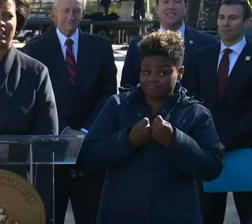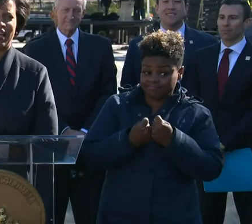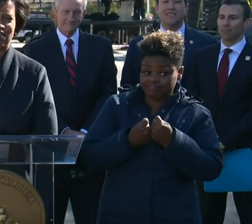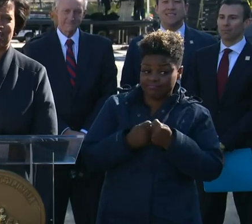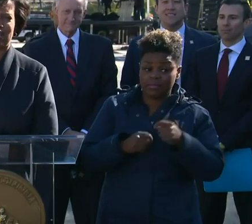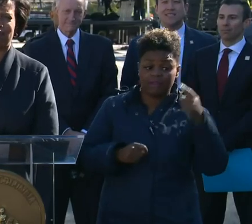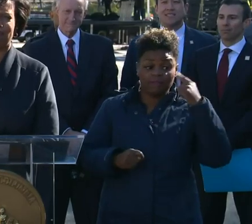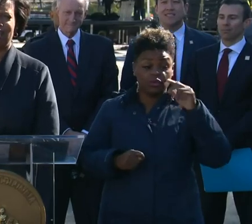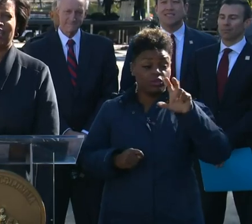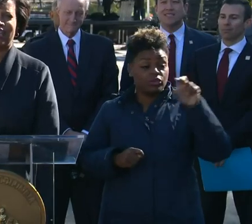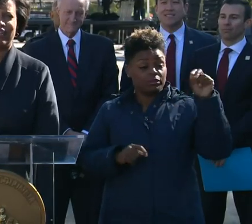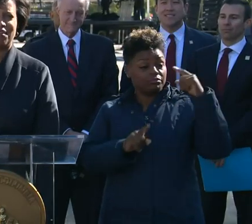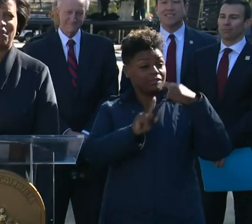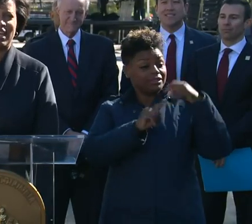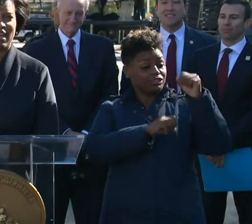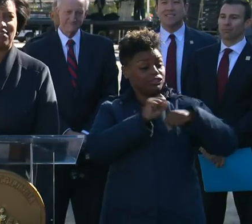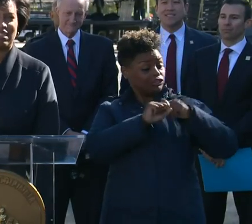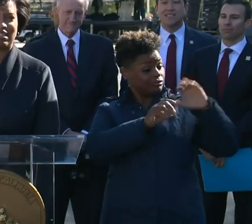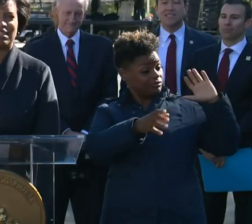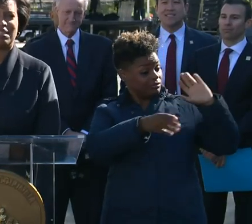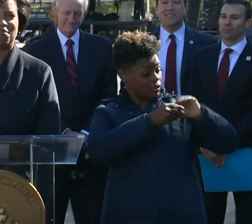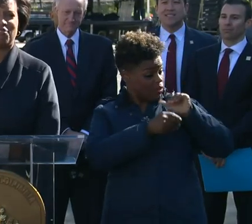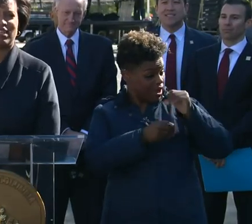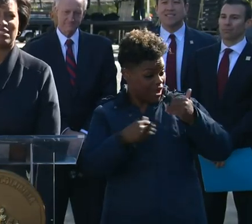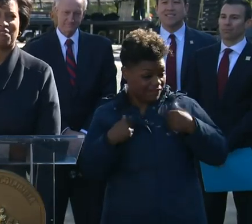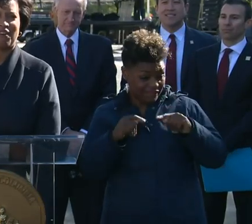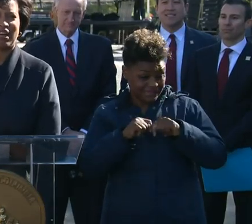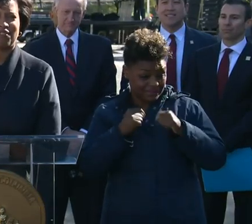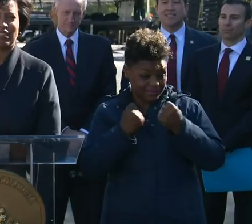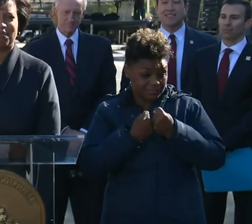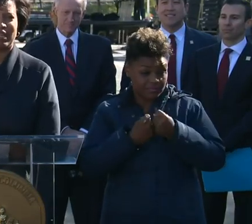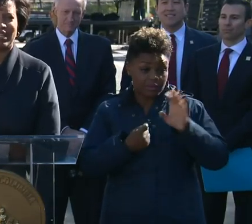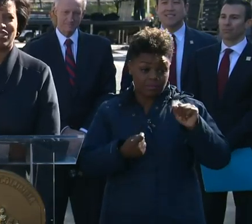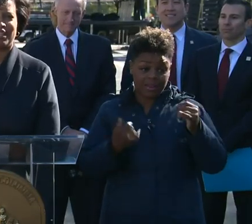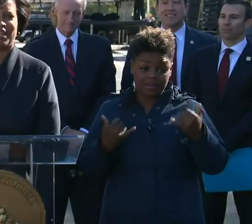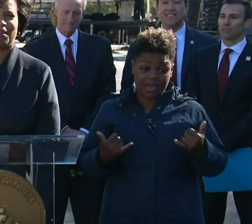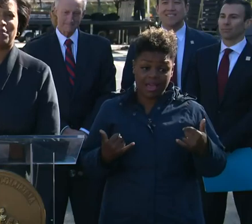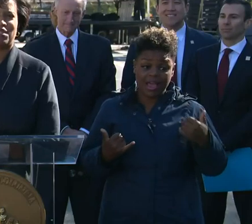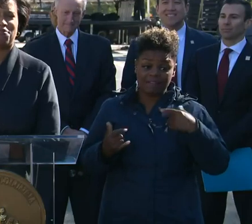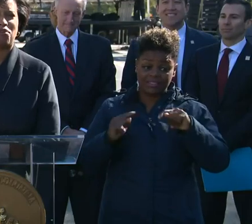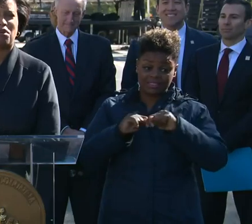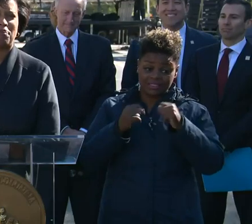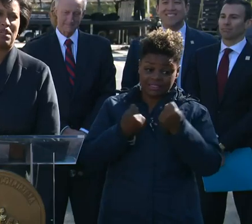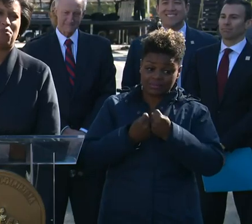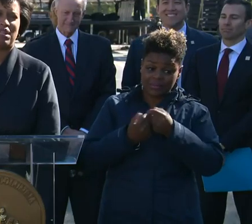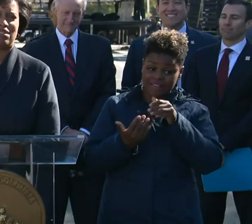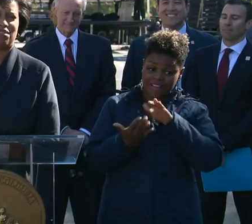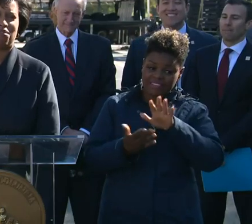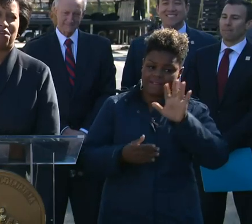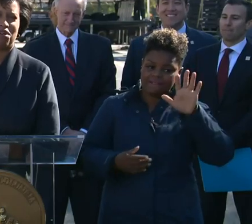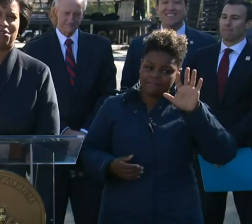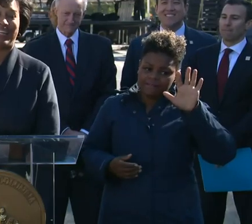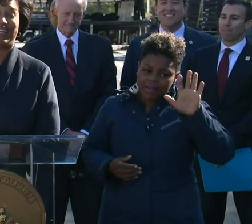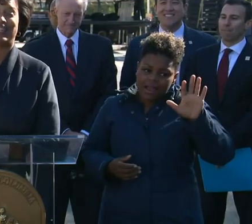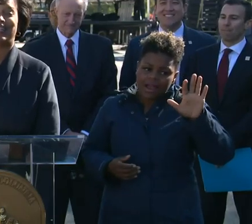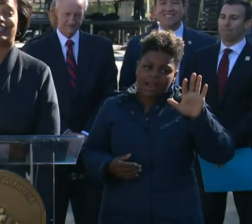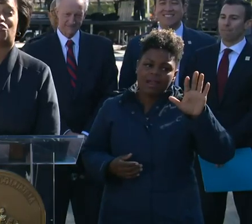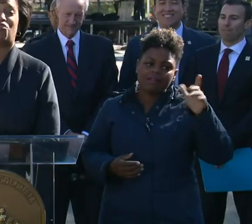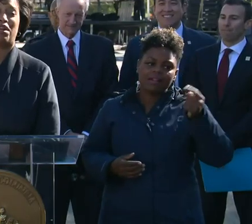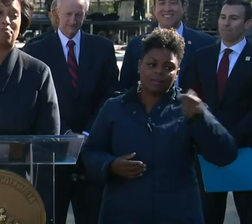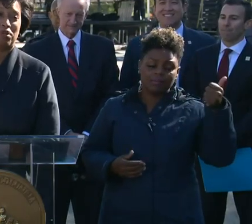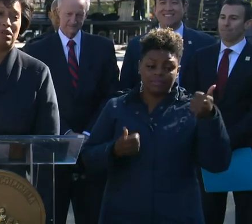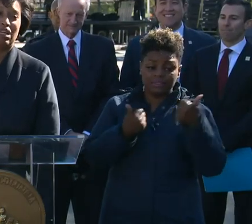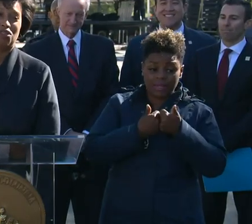that we didn't have a team, and then we have this team facing 5 elimination games and 4 big wins on the road against